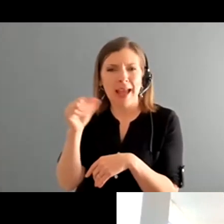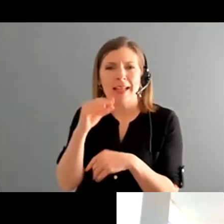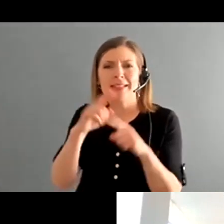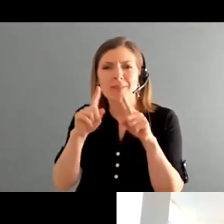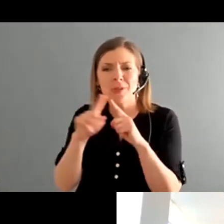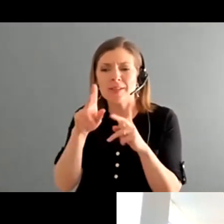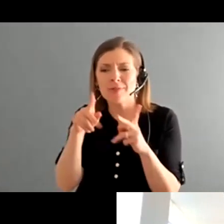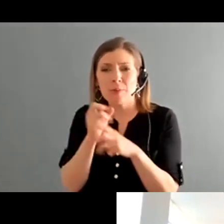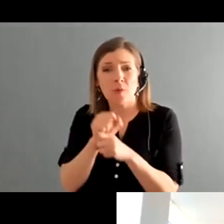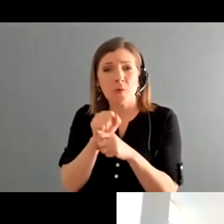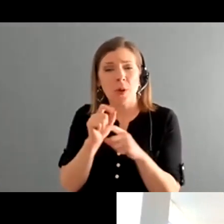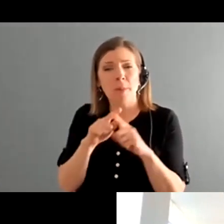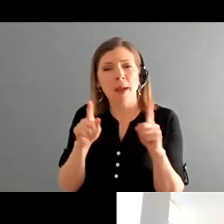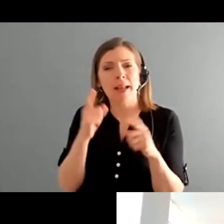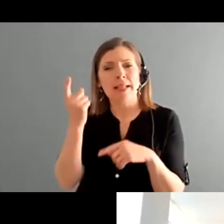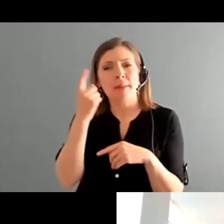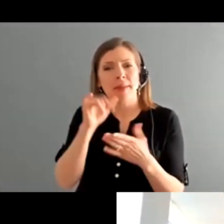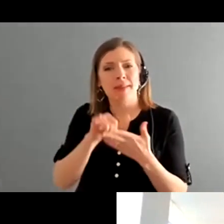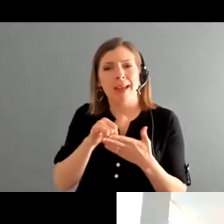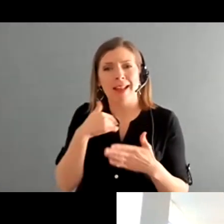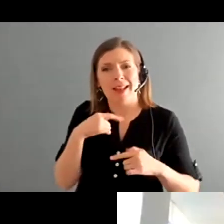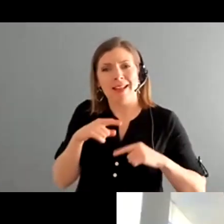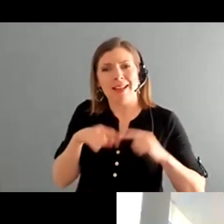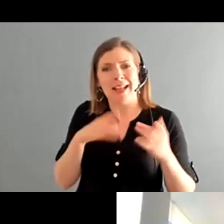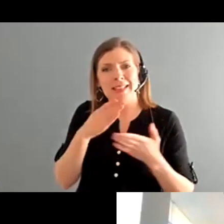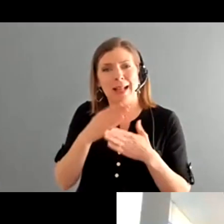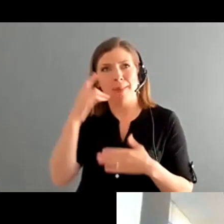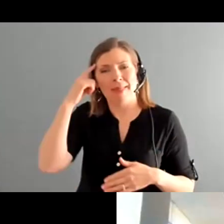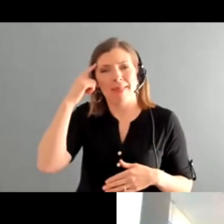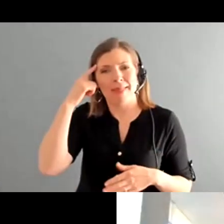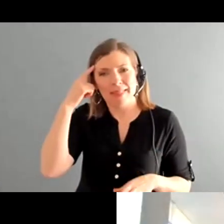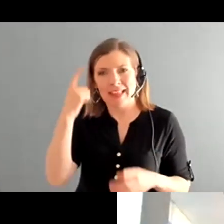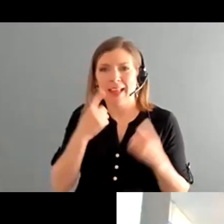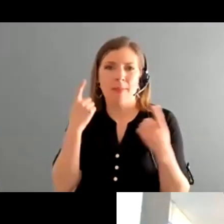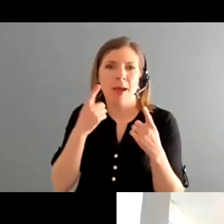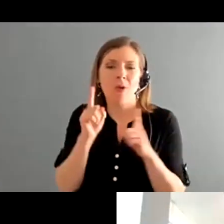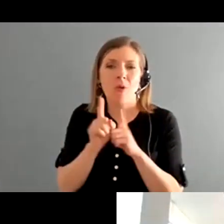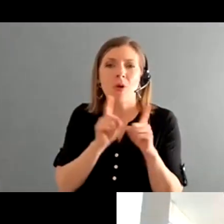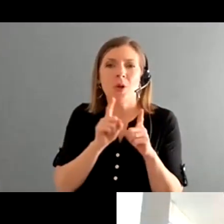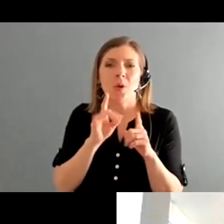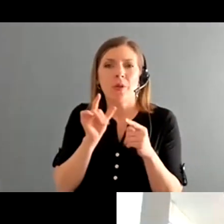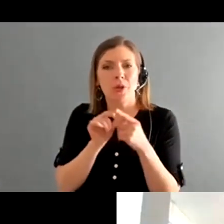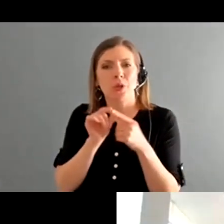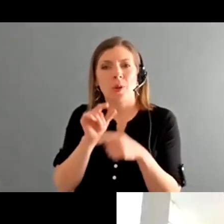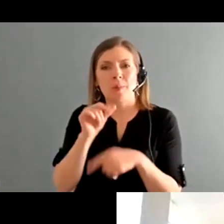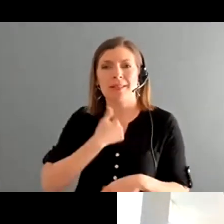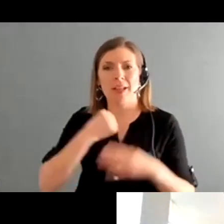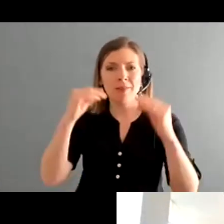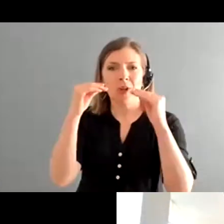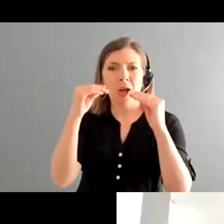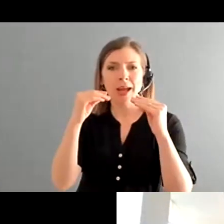forms of work, but there's something that I can't stop thinking about. Also, the term self-taught